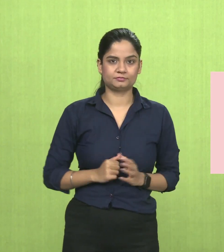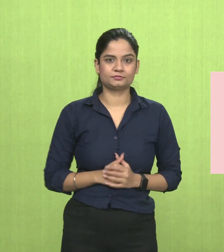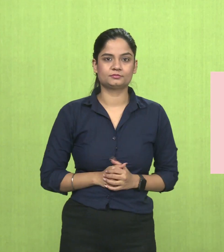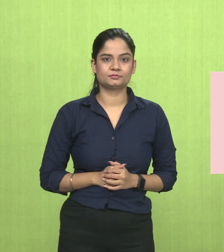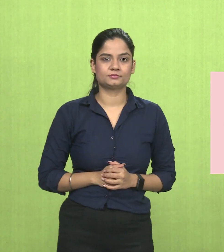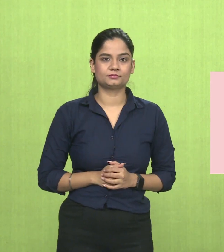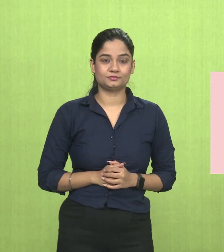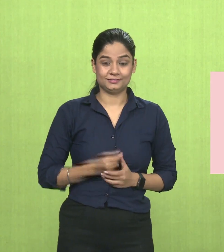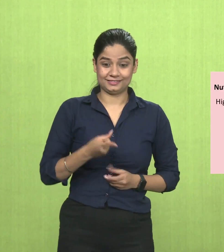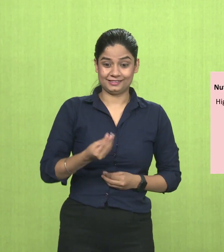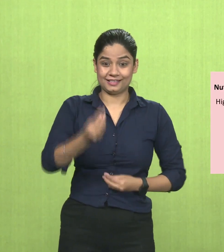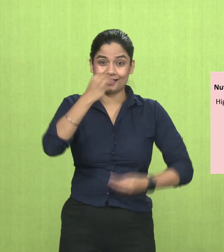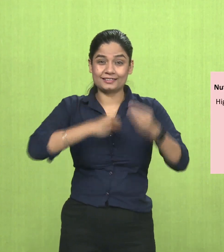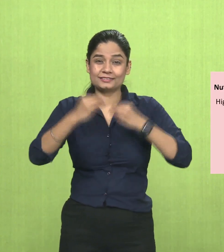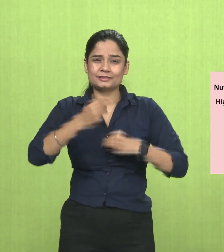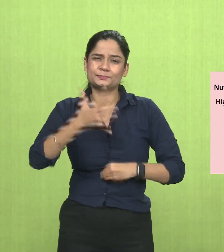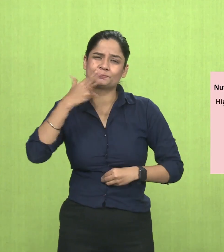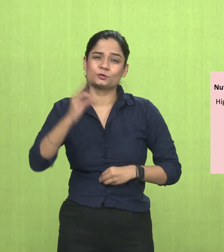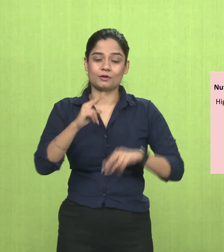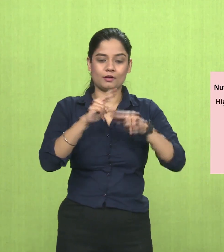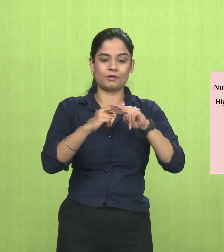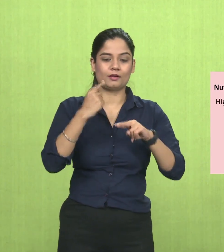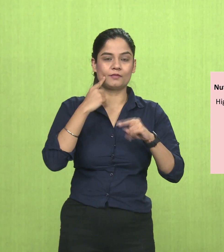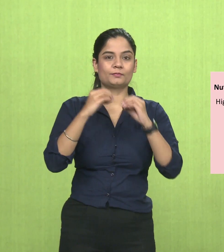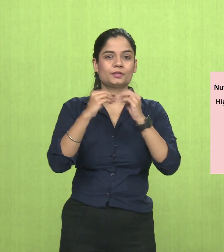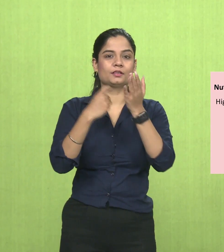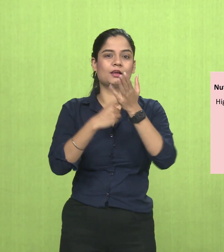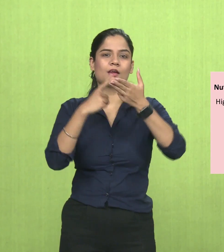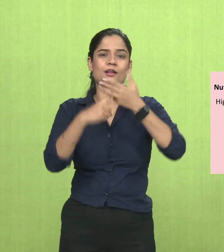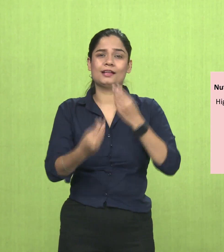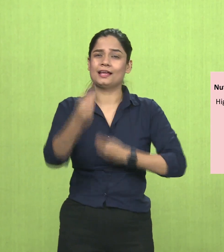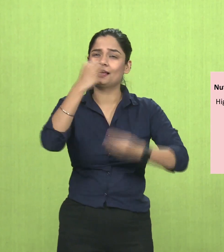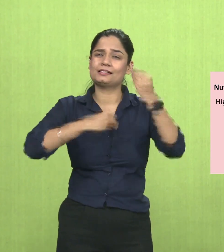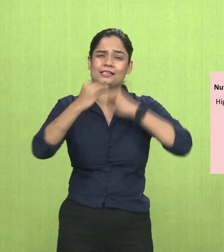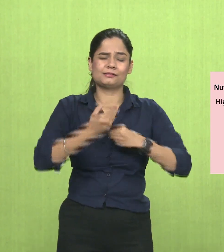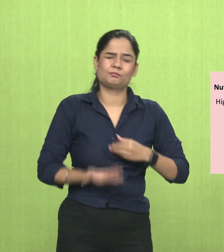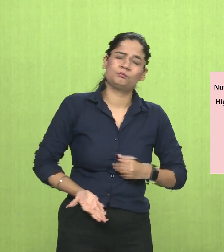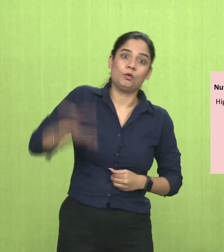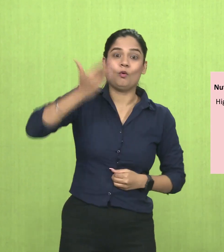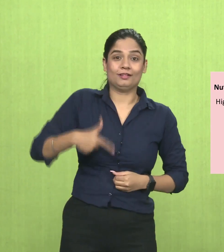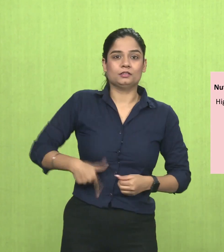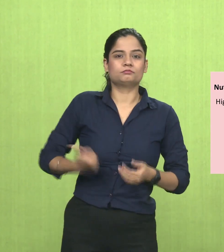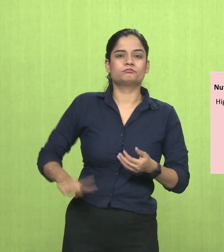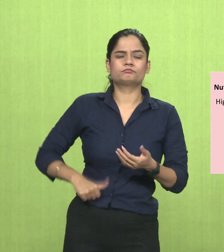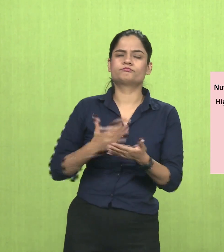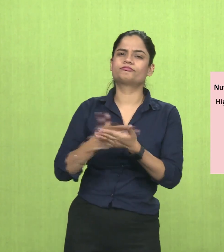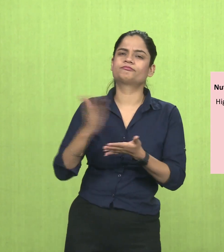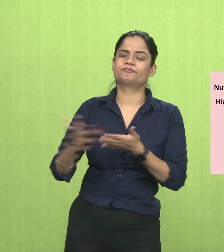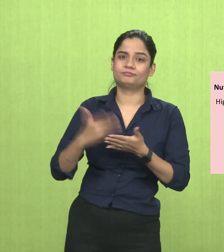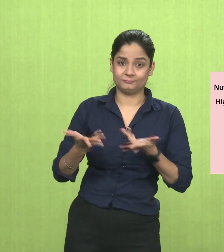following. Nutrient content, it's very important to take fiber. Fiber helps in defecation. So